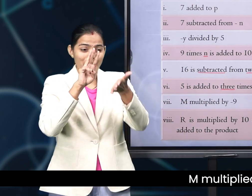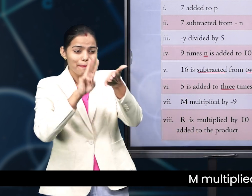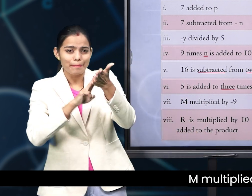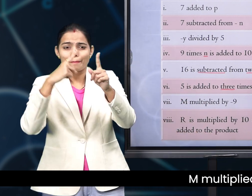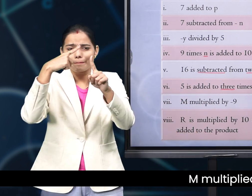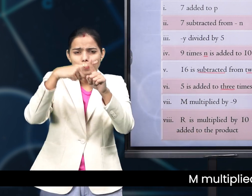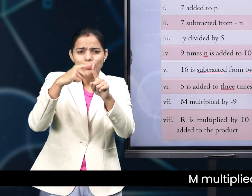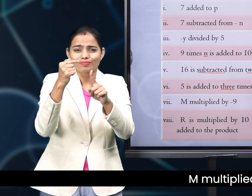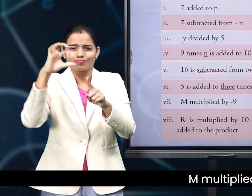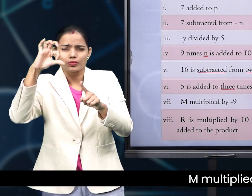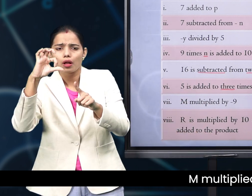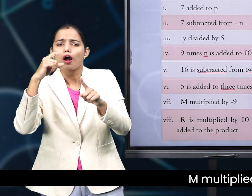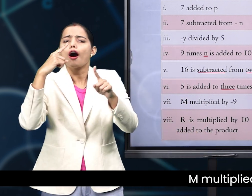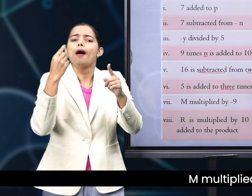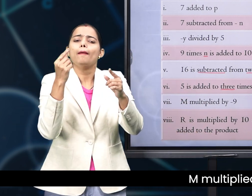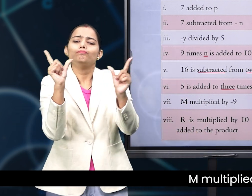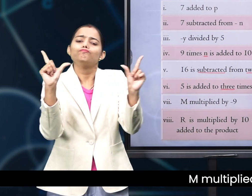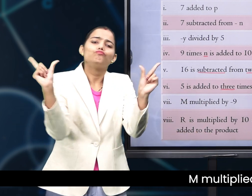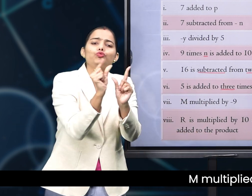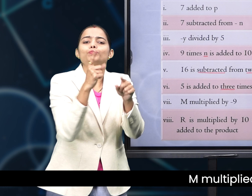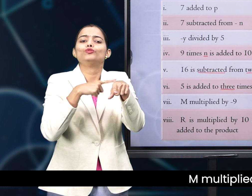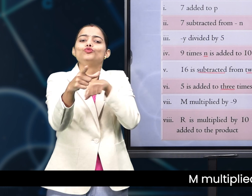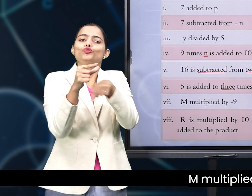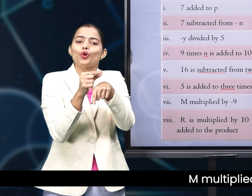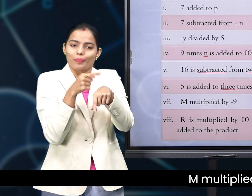M multiplied by minus 9.